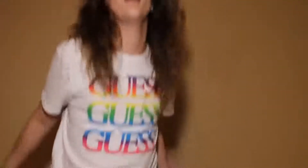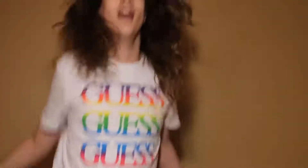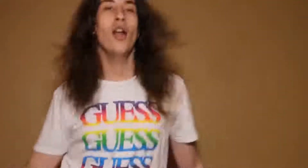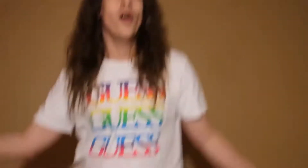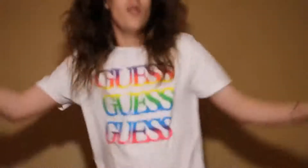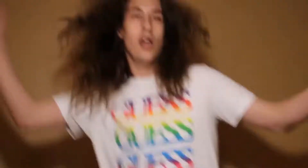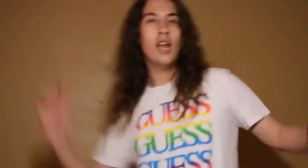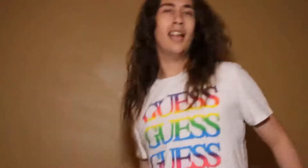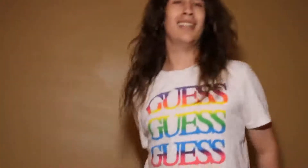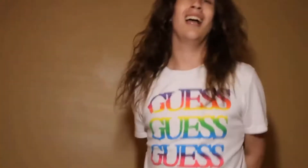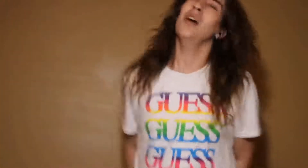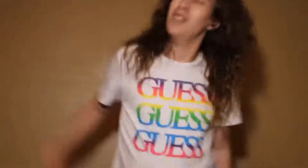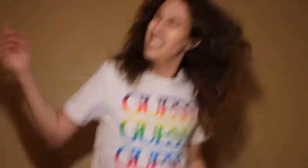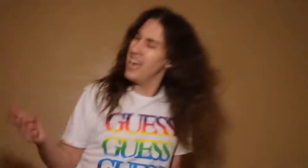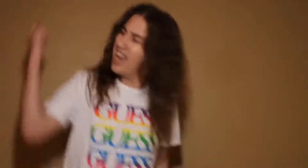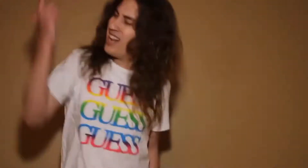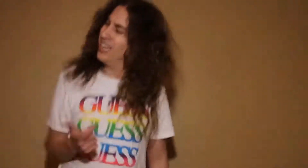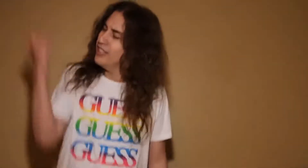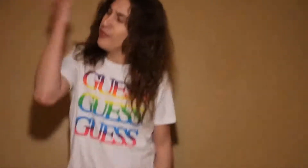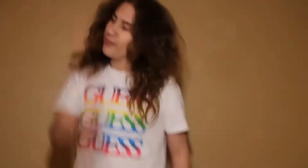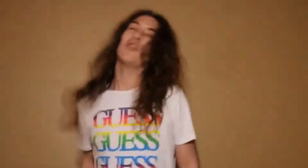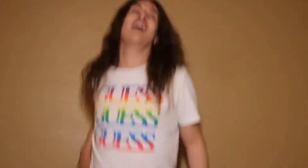This is the rhythm of the night.